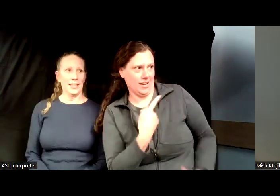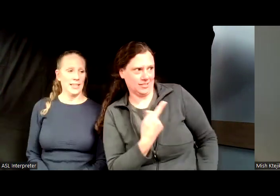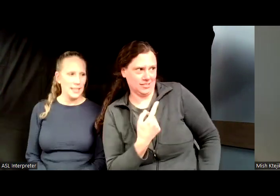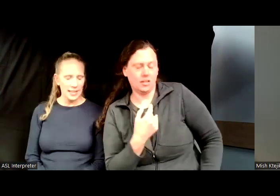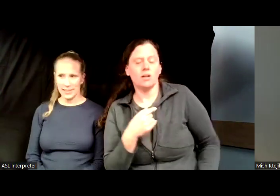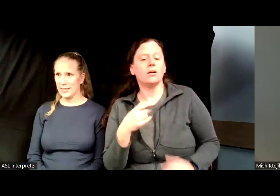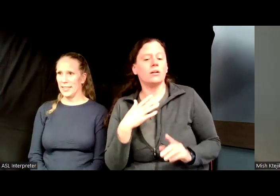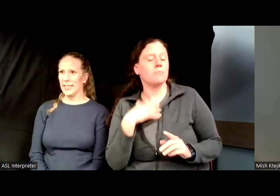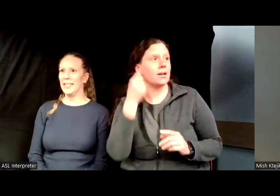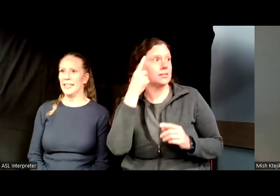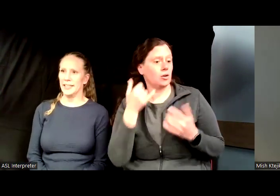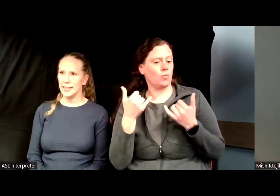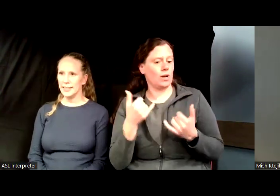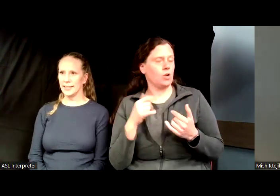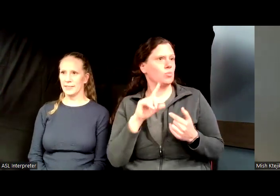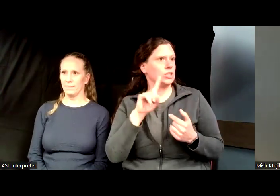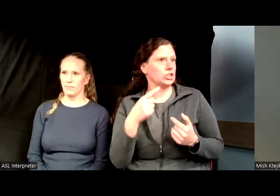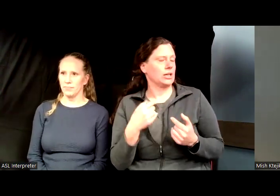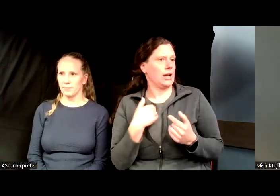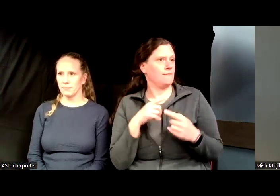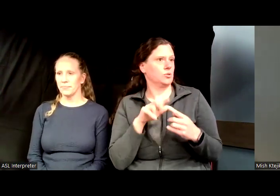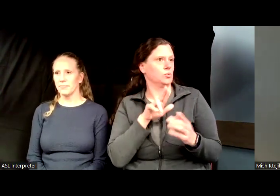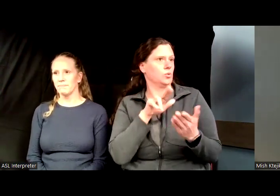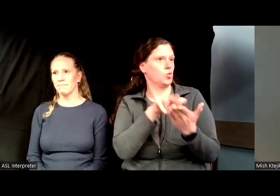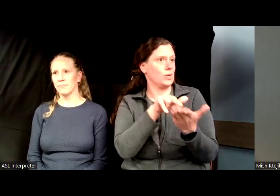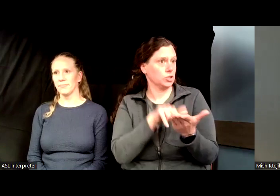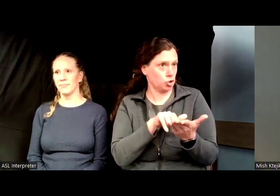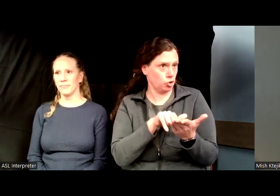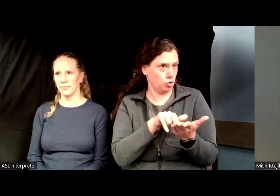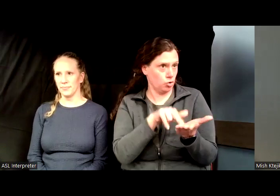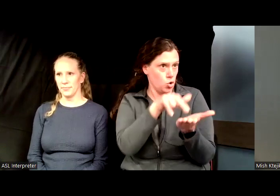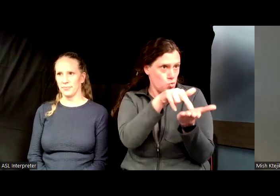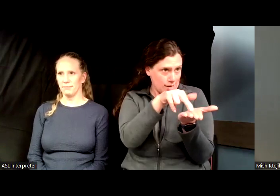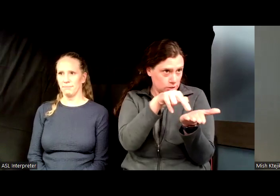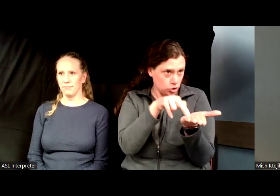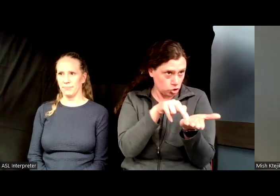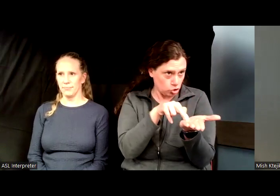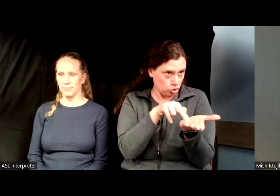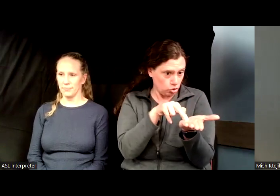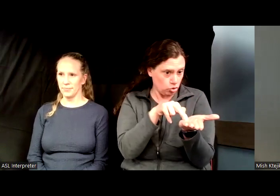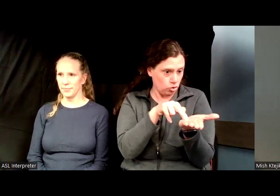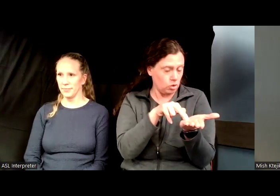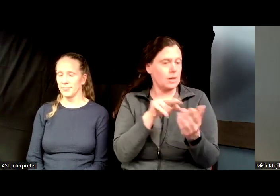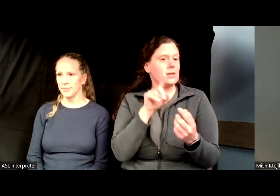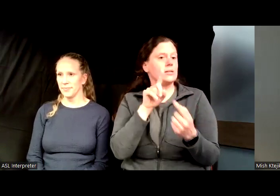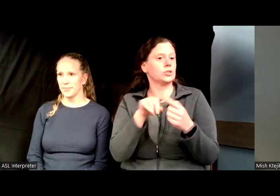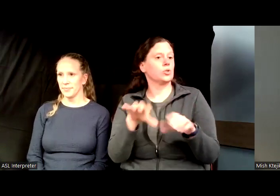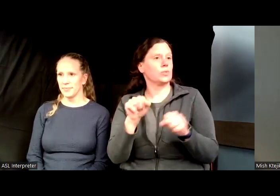So please correct us if I'm wrong. So my understanding is that we just have to